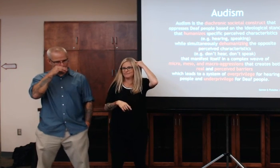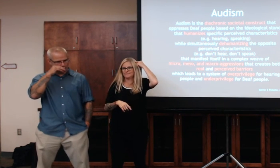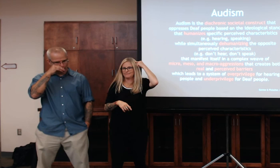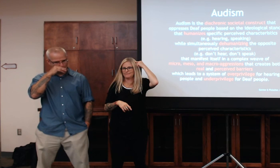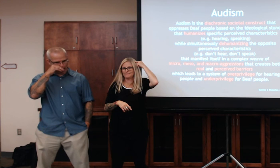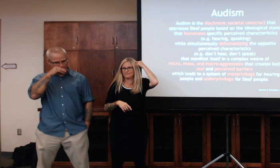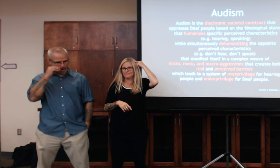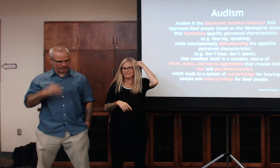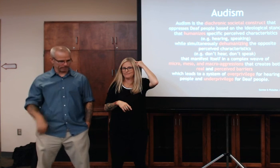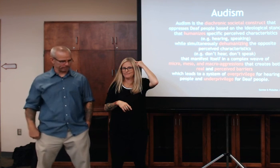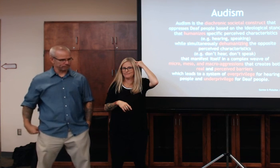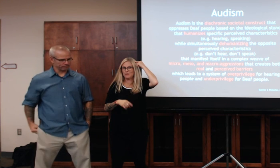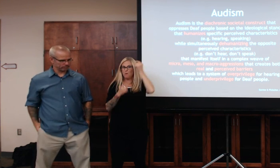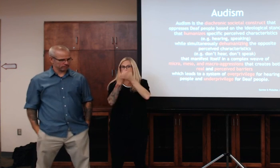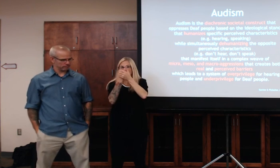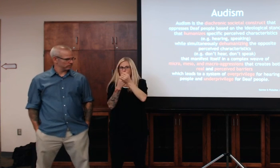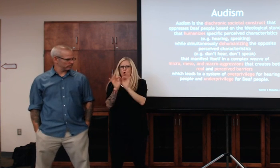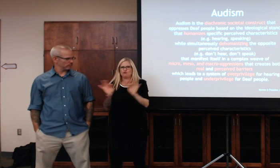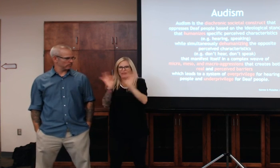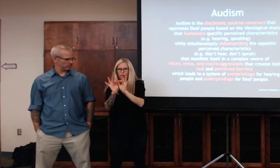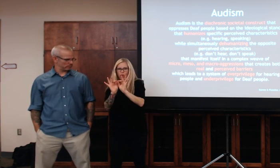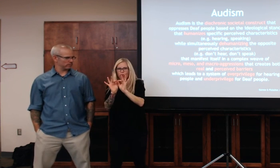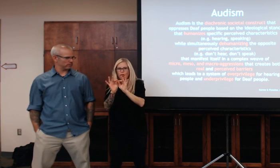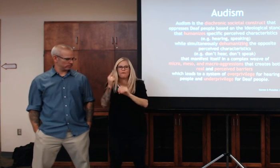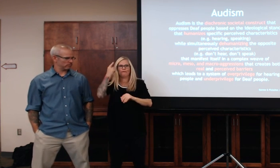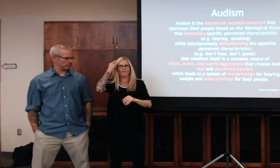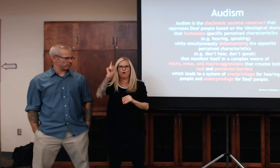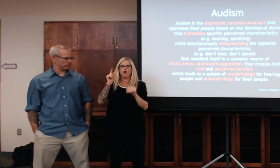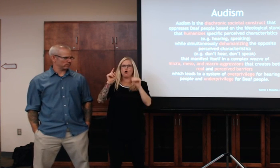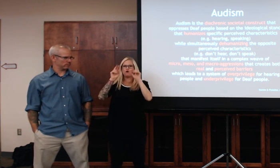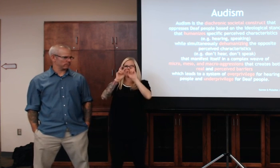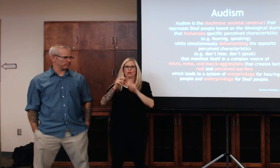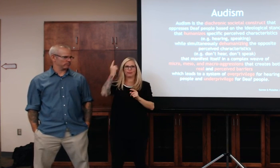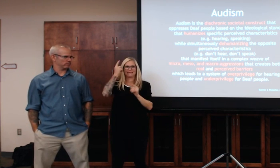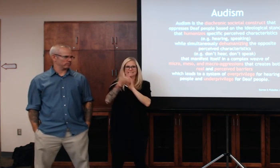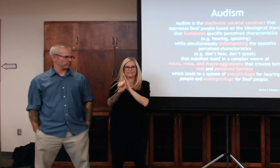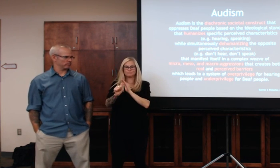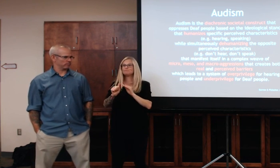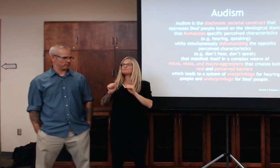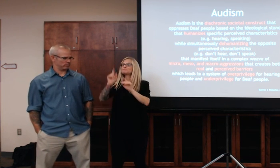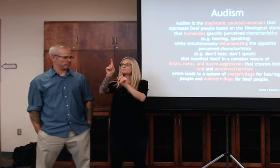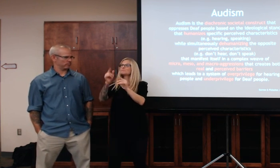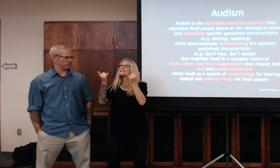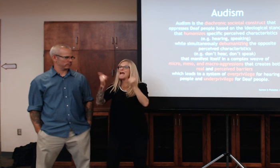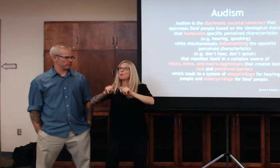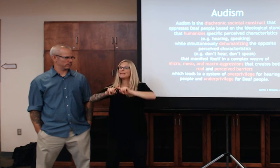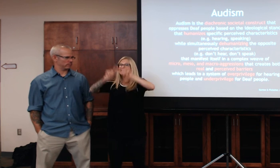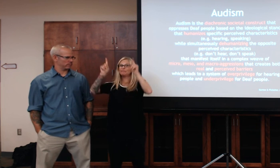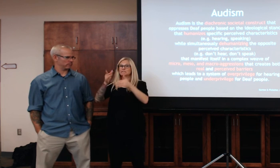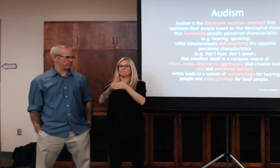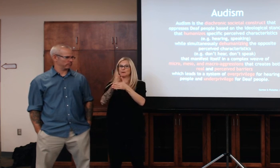brain. Both of them are critical for critical thinking skills. Now, the difference